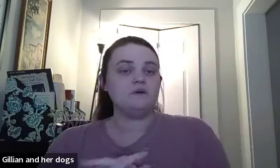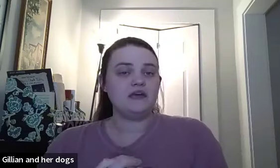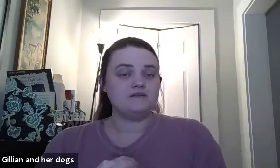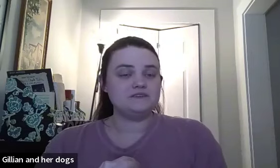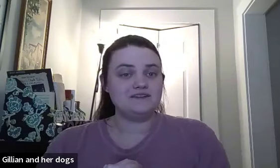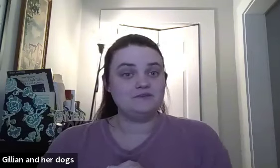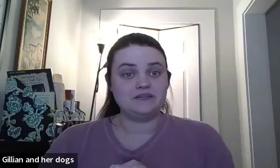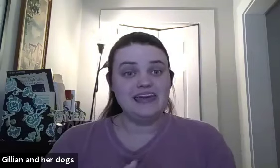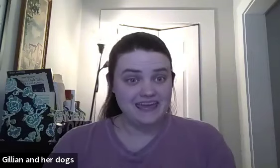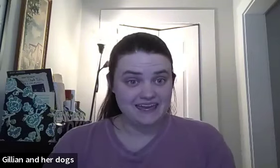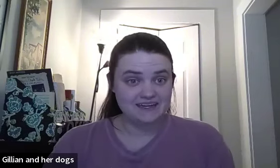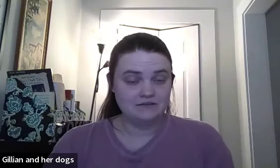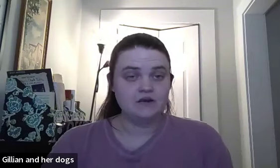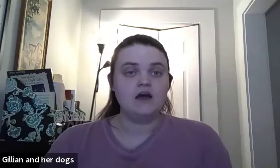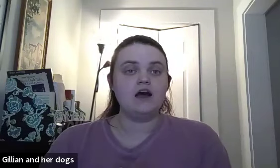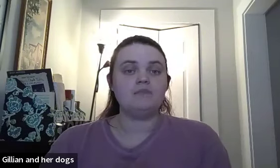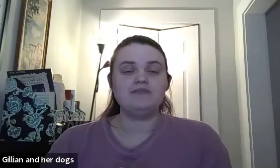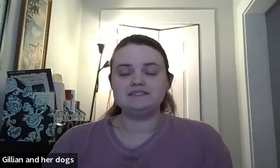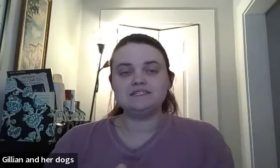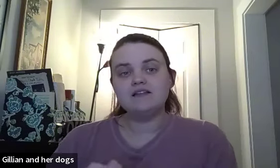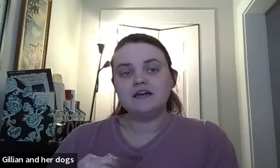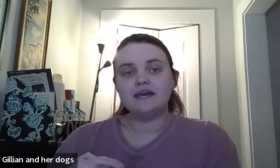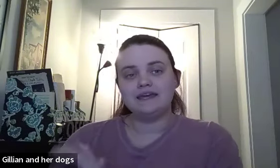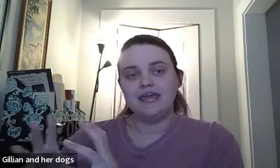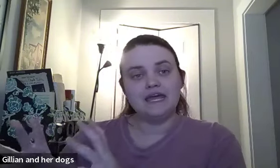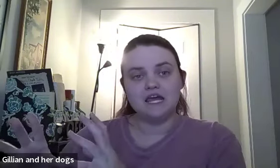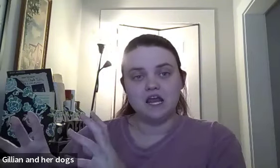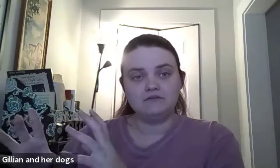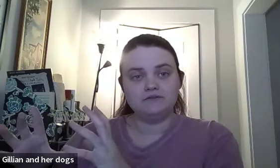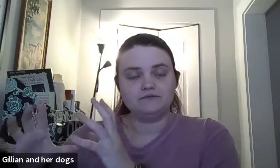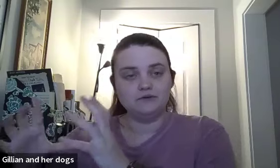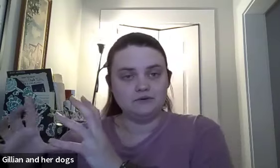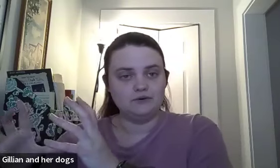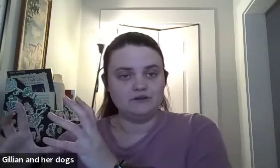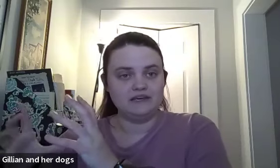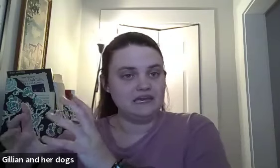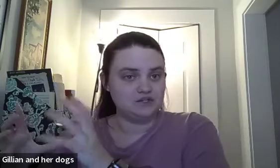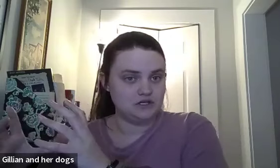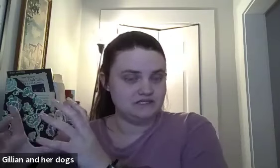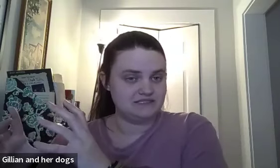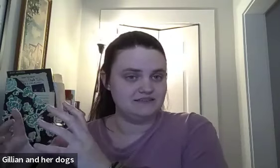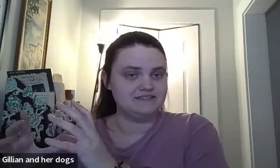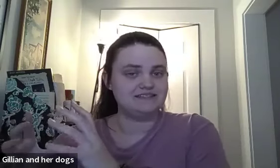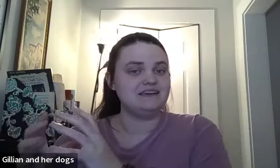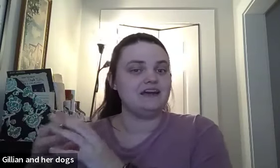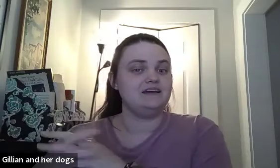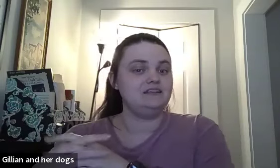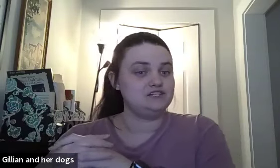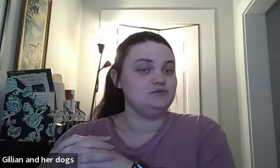Then we have the sign for can. And this is not like a can of food or like canned goods, things like this. This is like, yes,